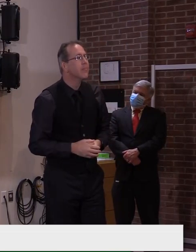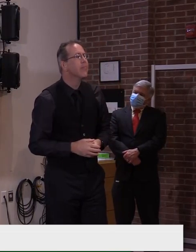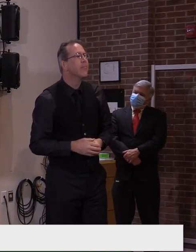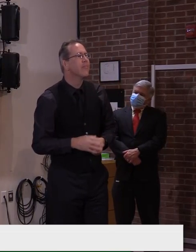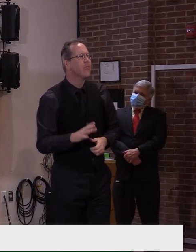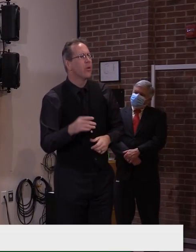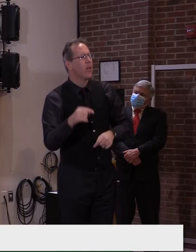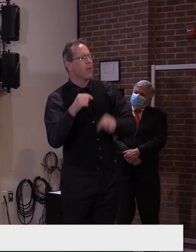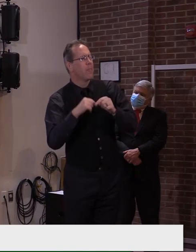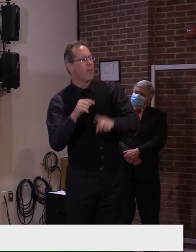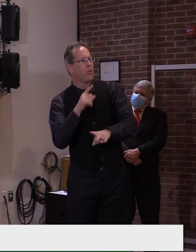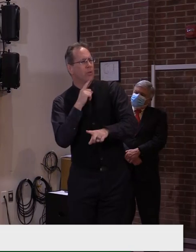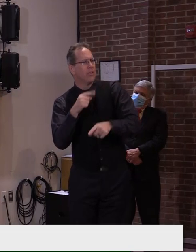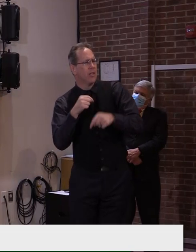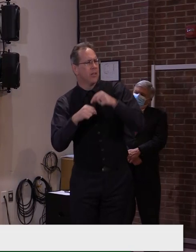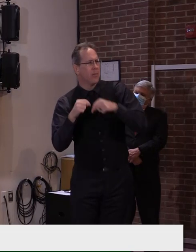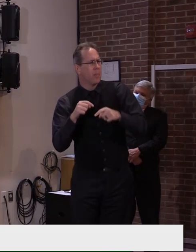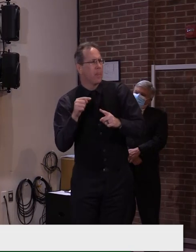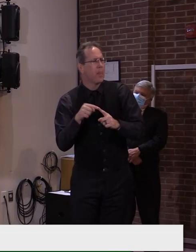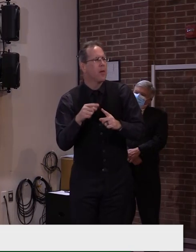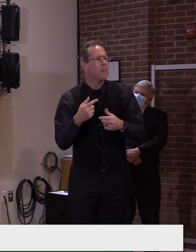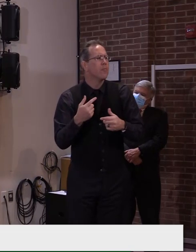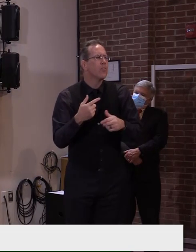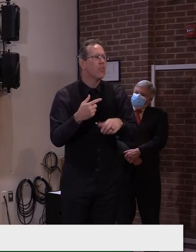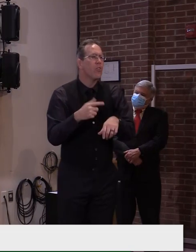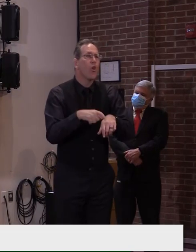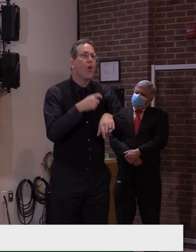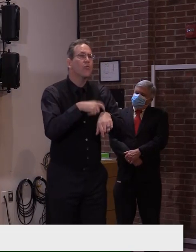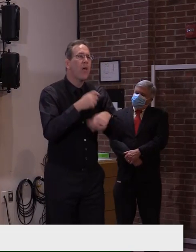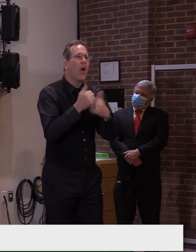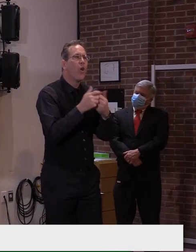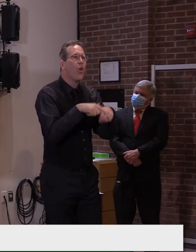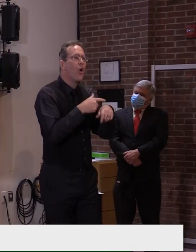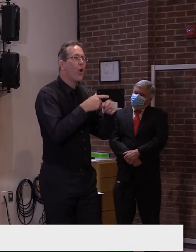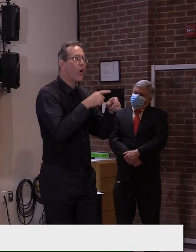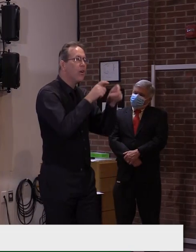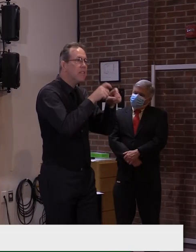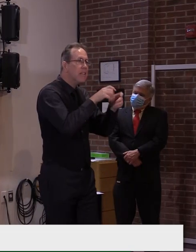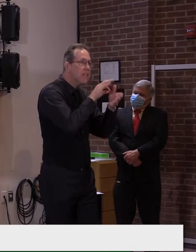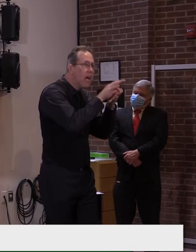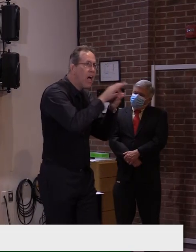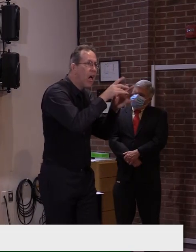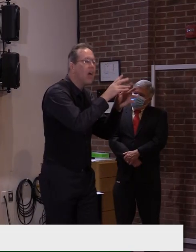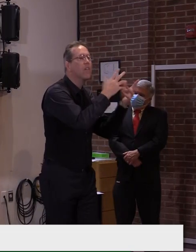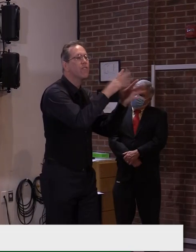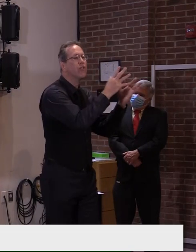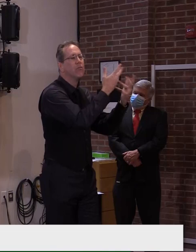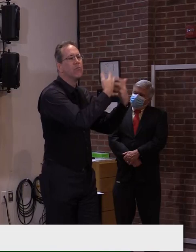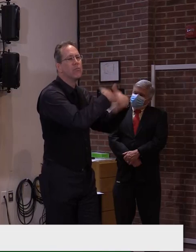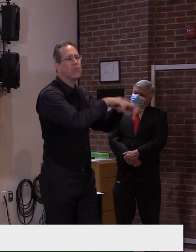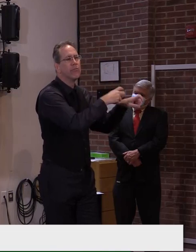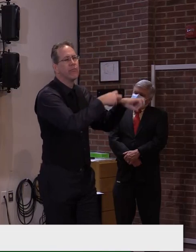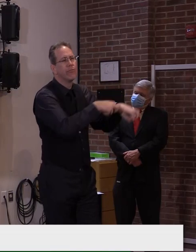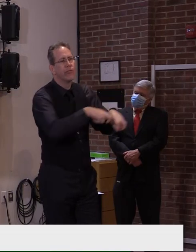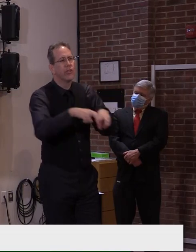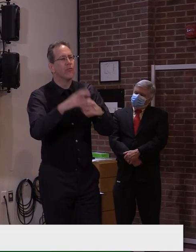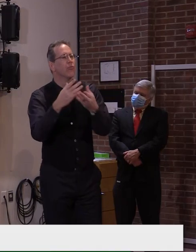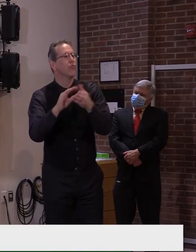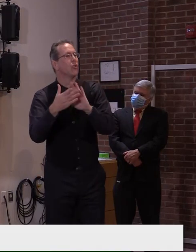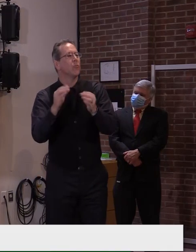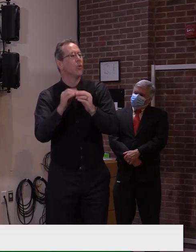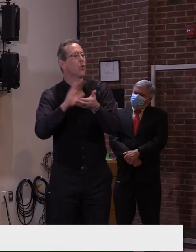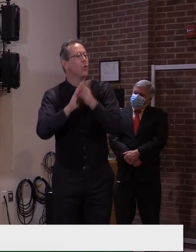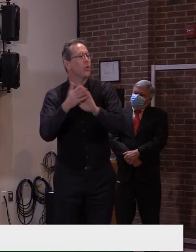this data would be not being able to be provided, but as I said, we'll continue to provide it as best we can